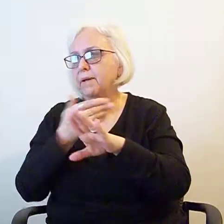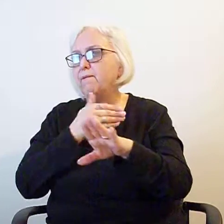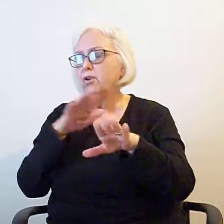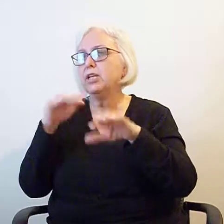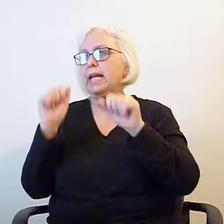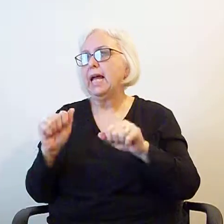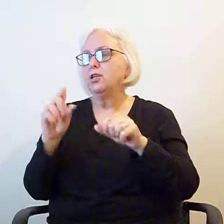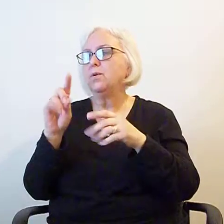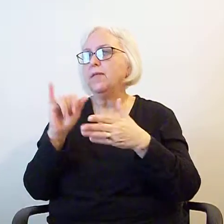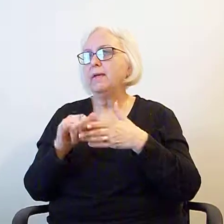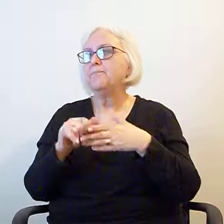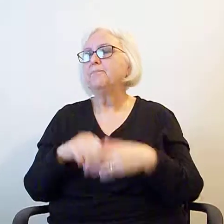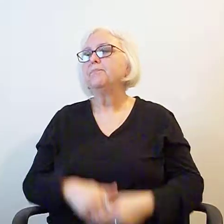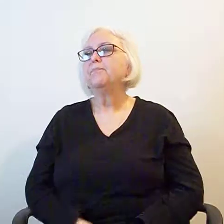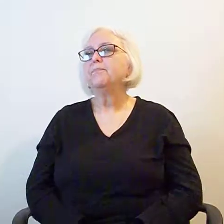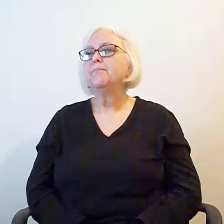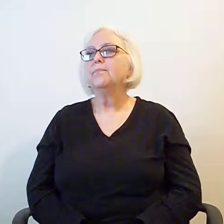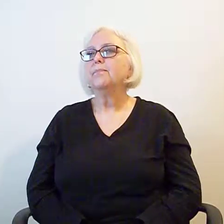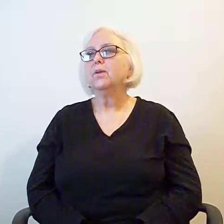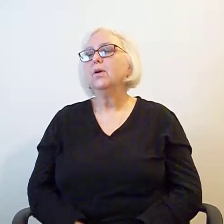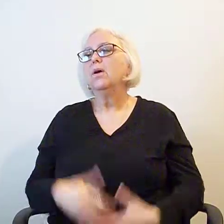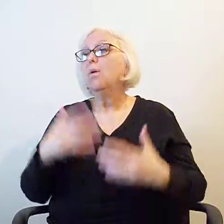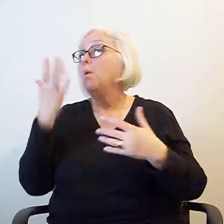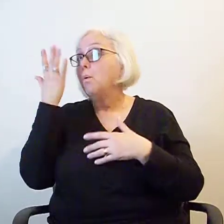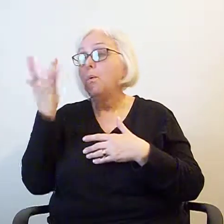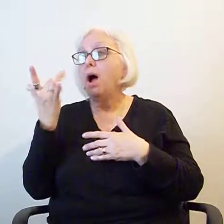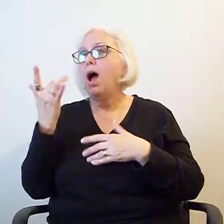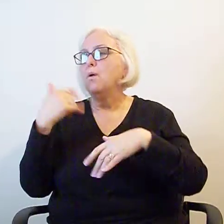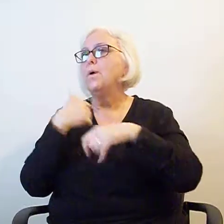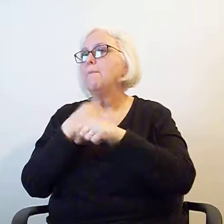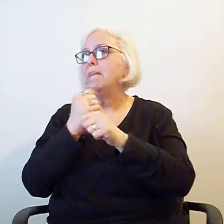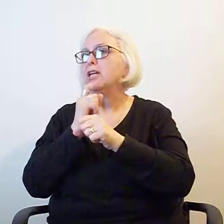to make sure we have your needs met.